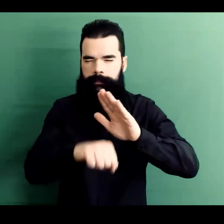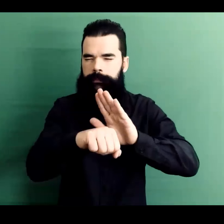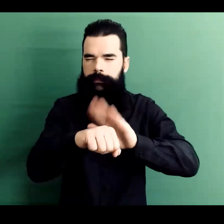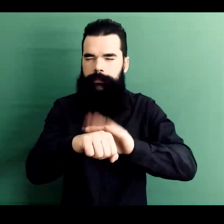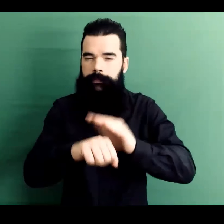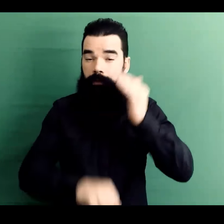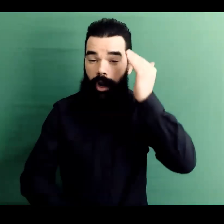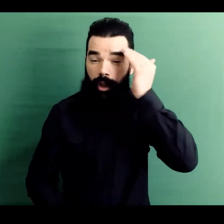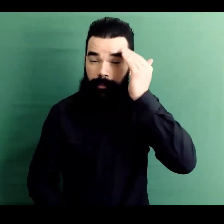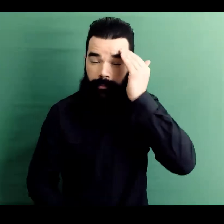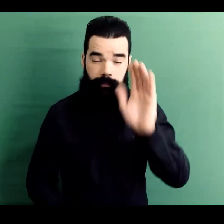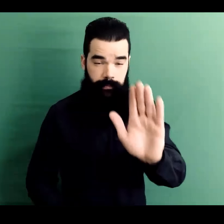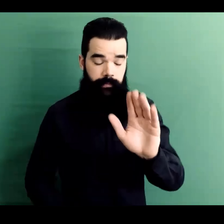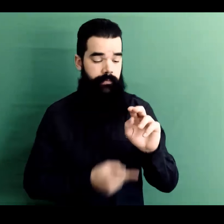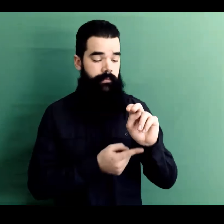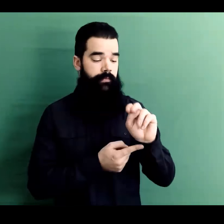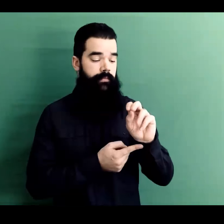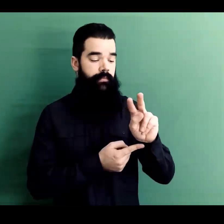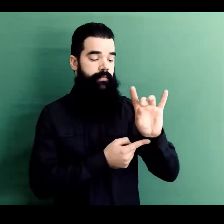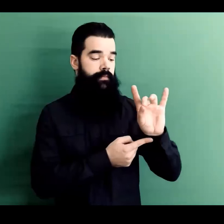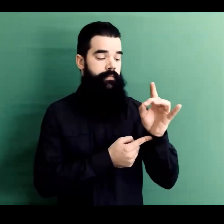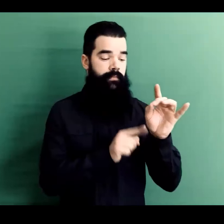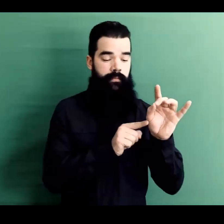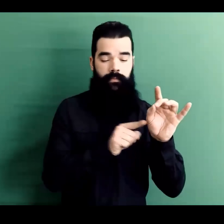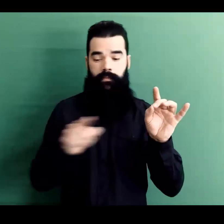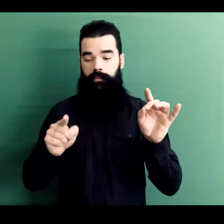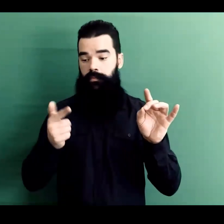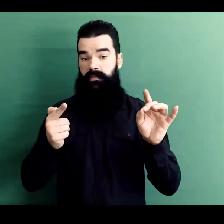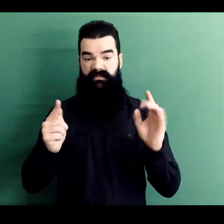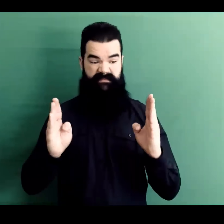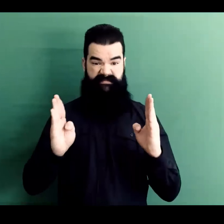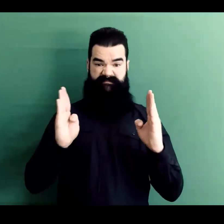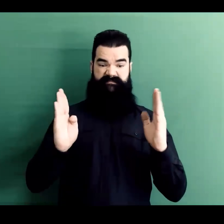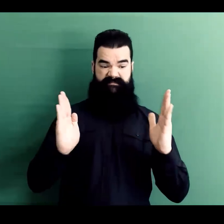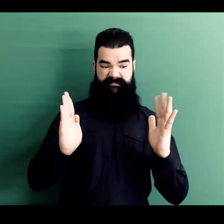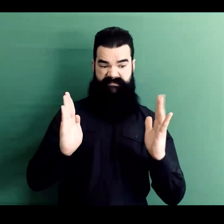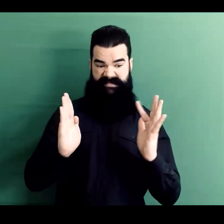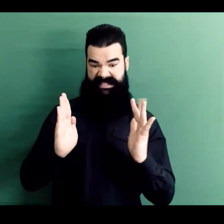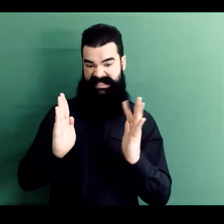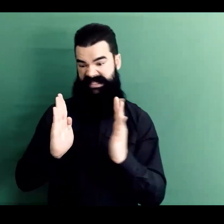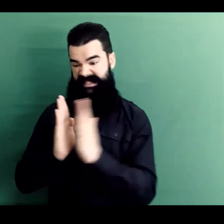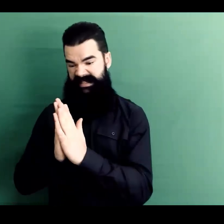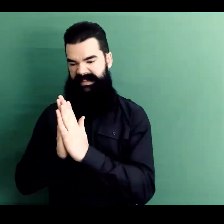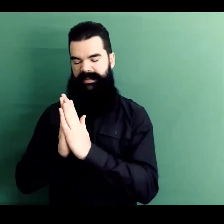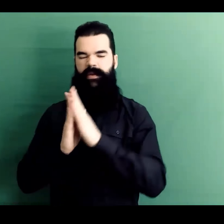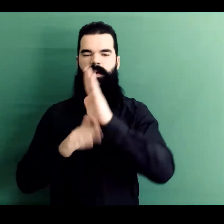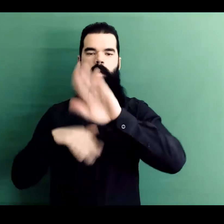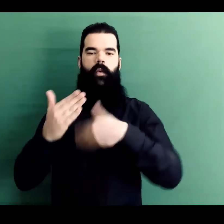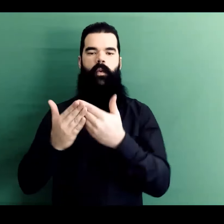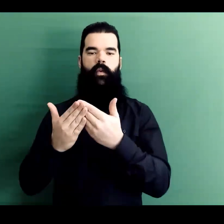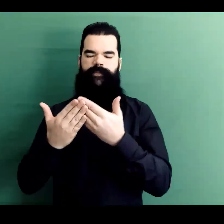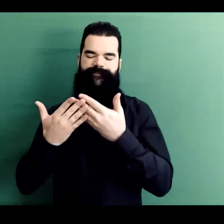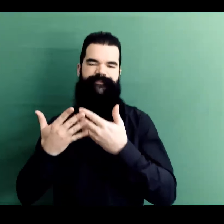The survey is open from November 8th to November 21st and is available in English and